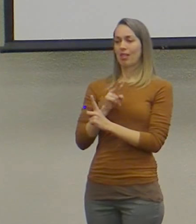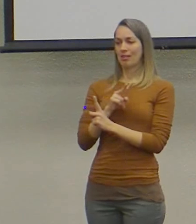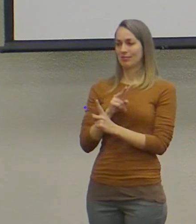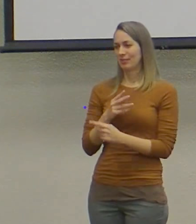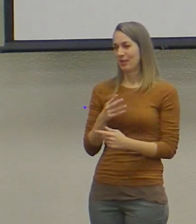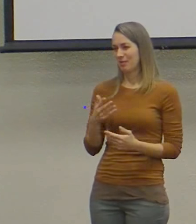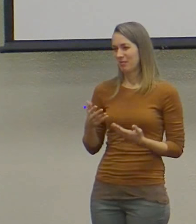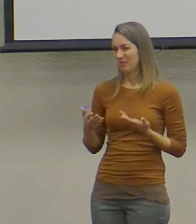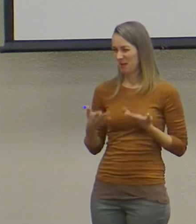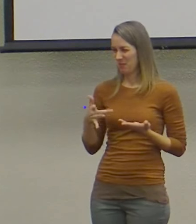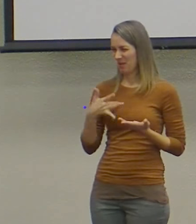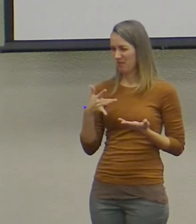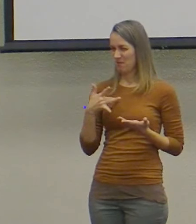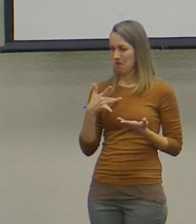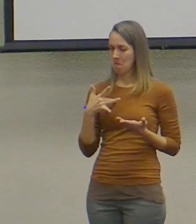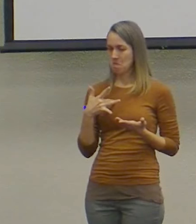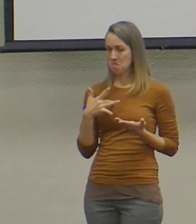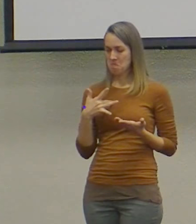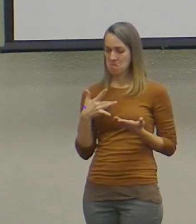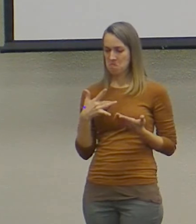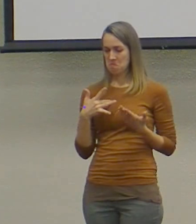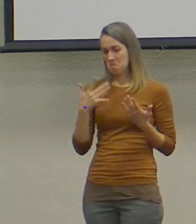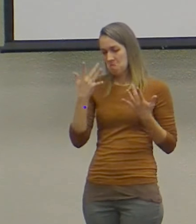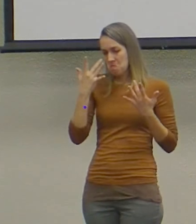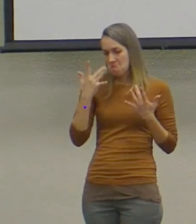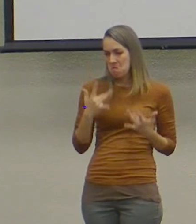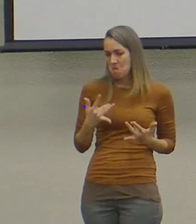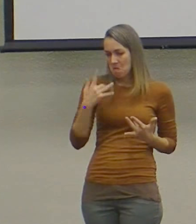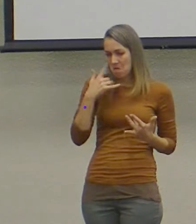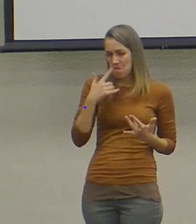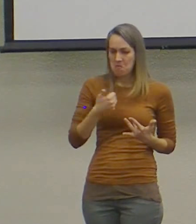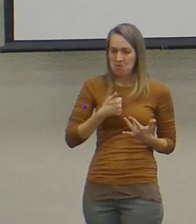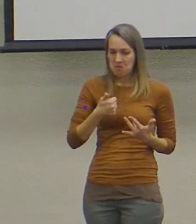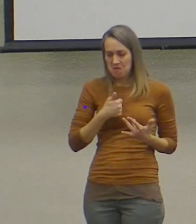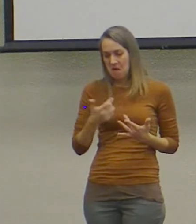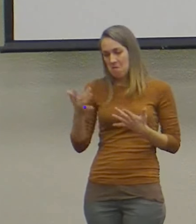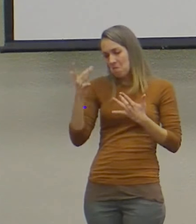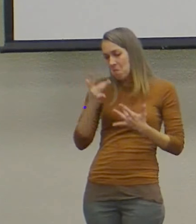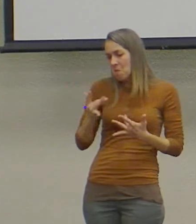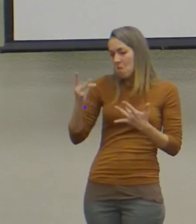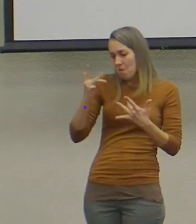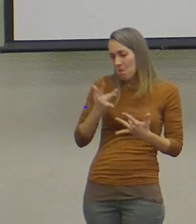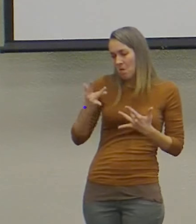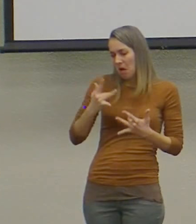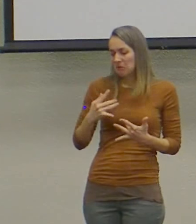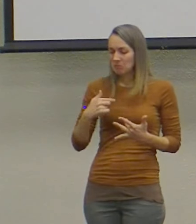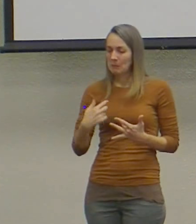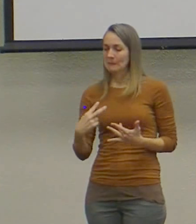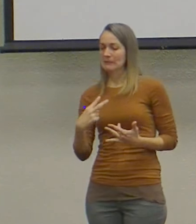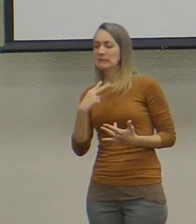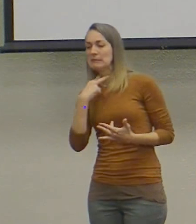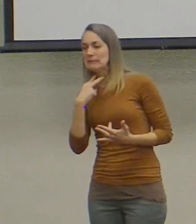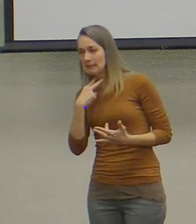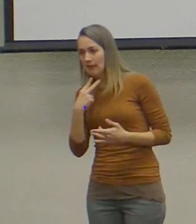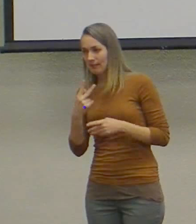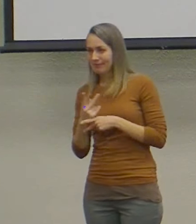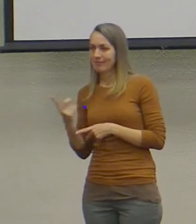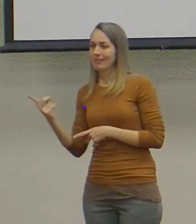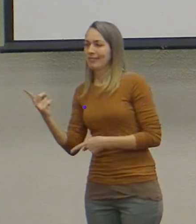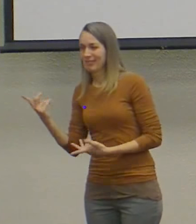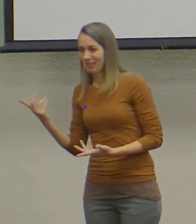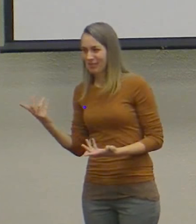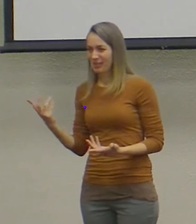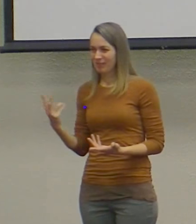self-pity over the condition of being stuck with a demanding responsibility of caring for her aged